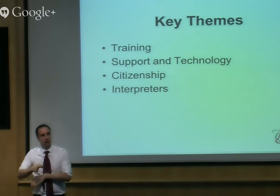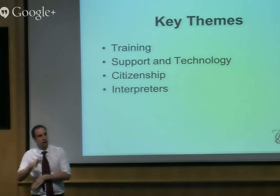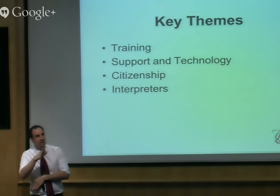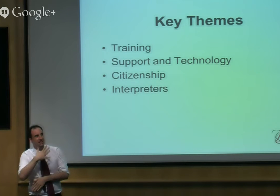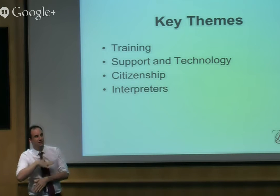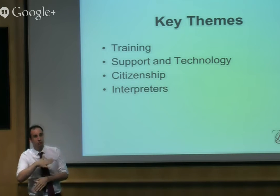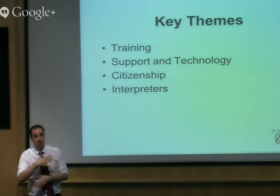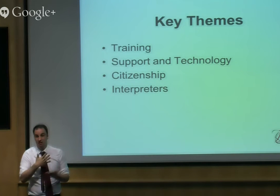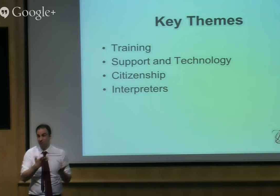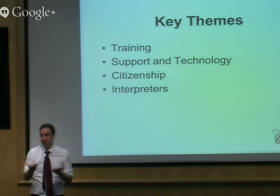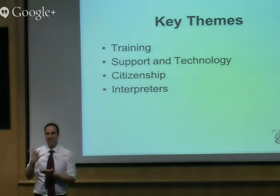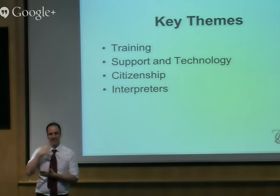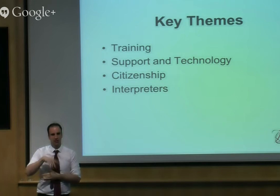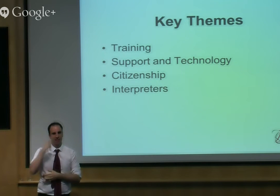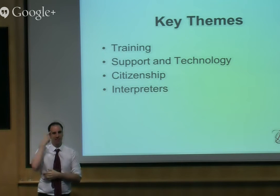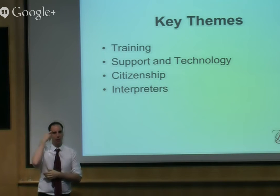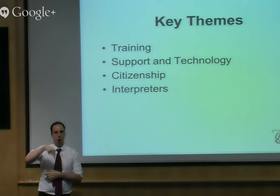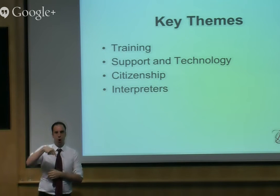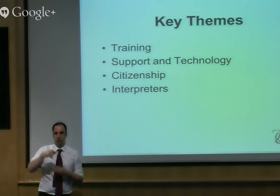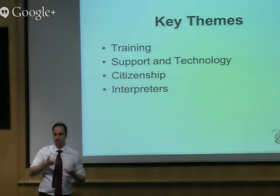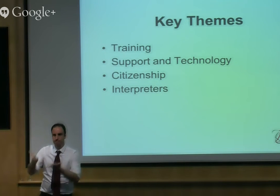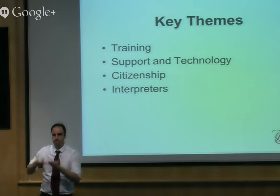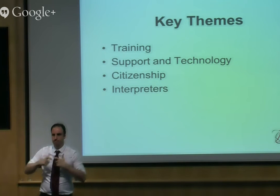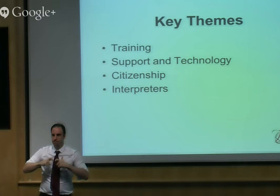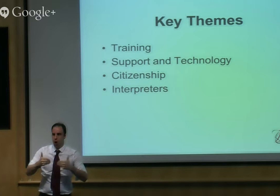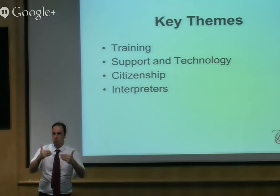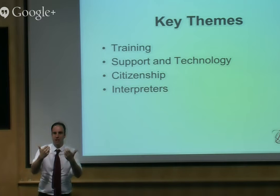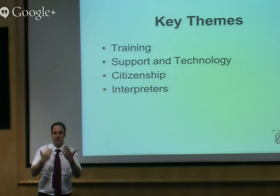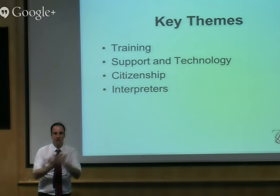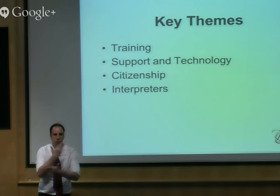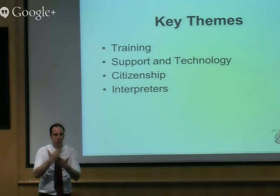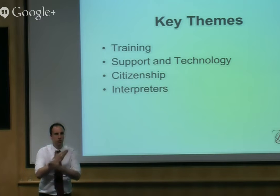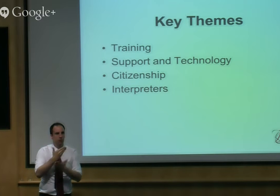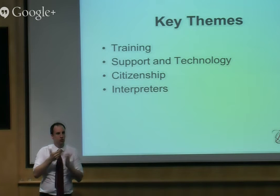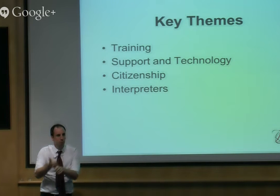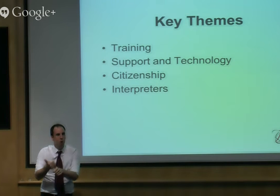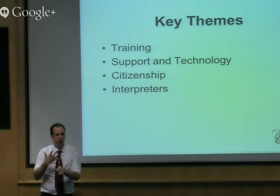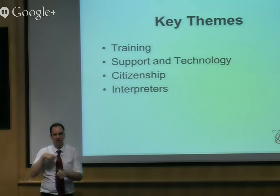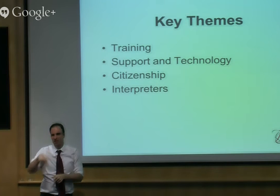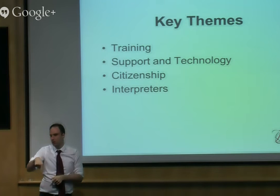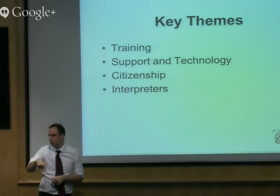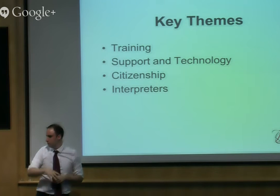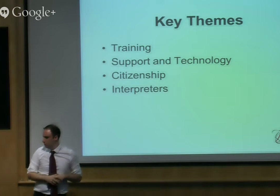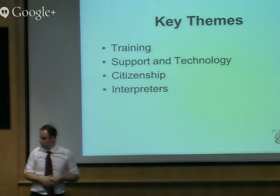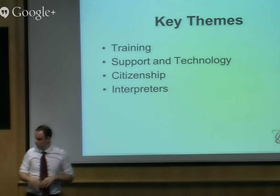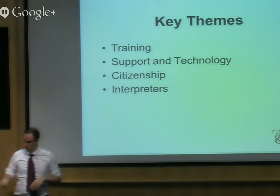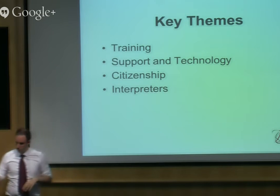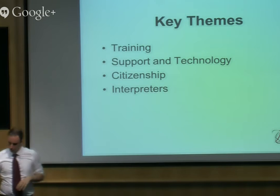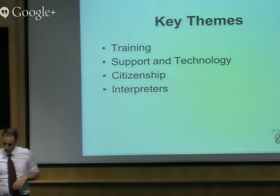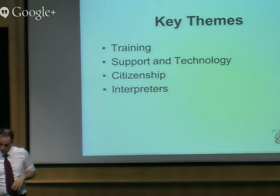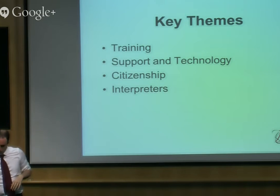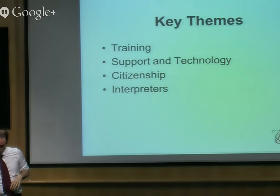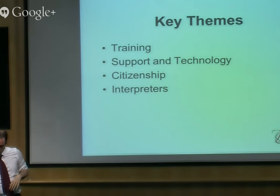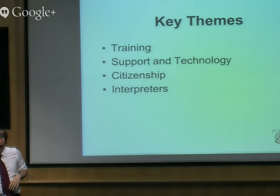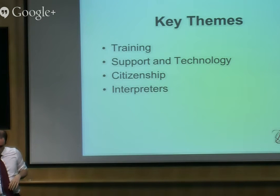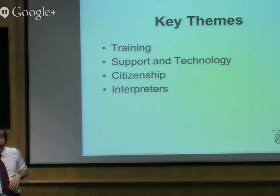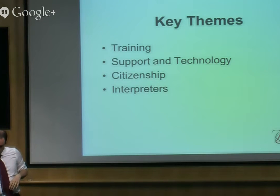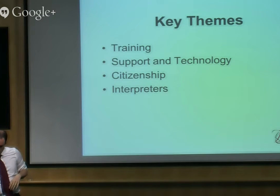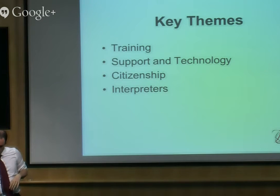actually before, you knew where I lived, you provided me with key services and technology, and now we are having